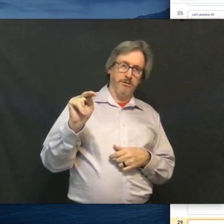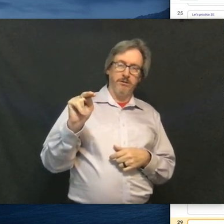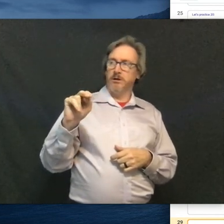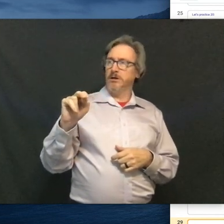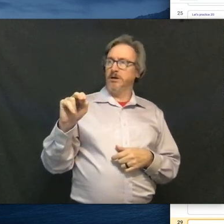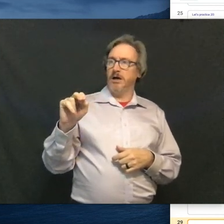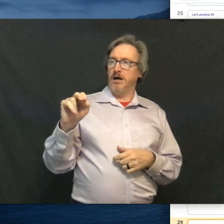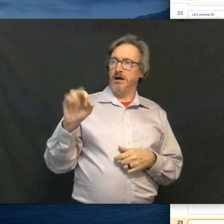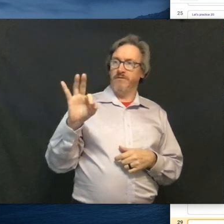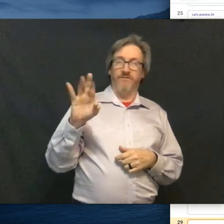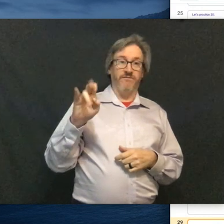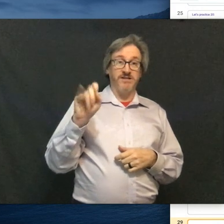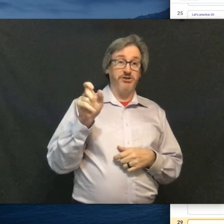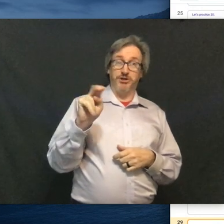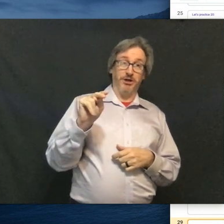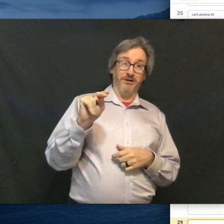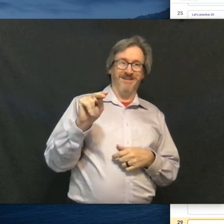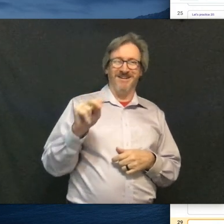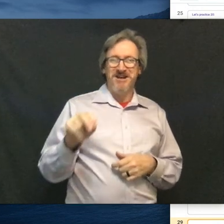Christian.